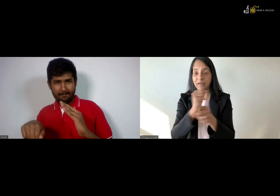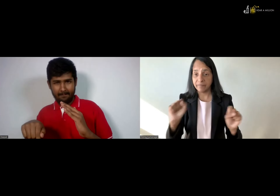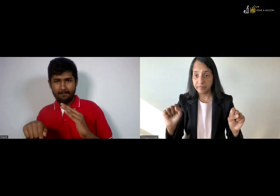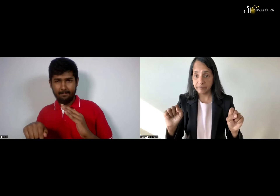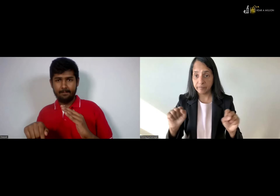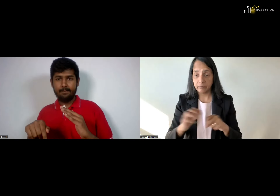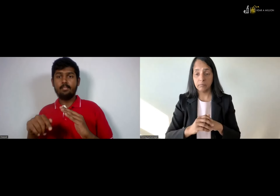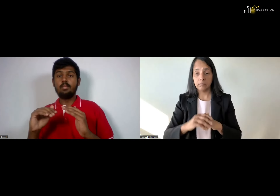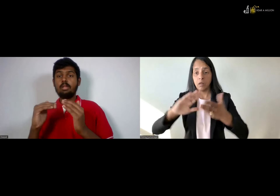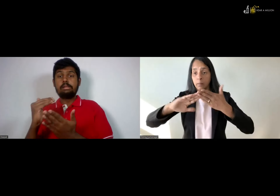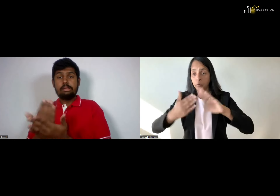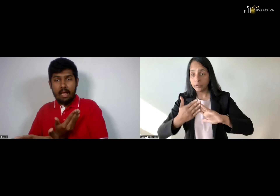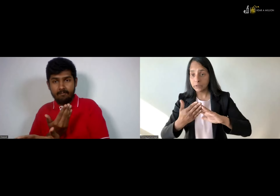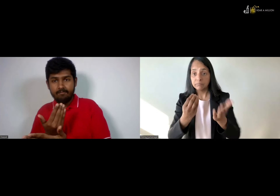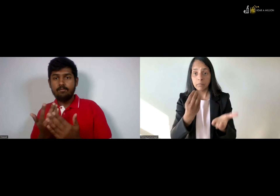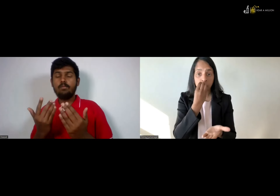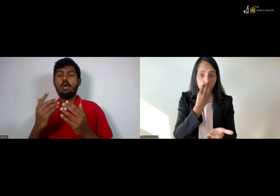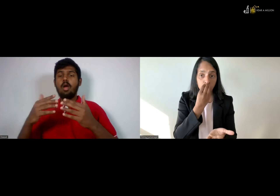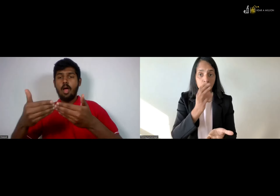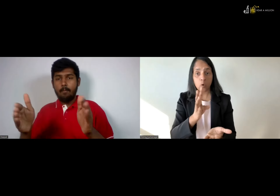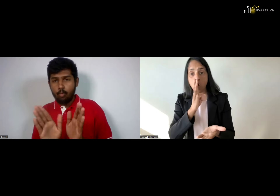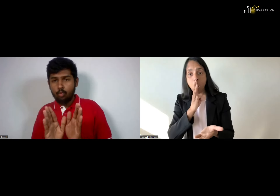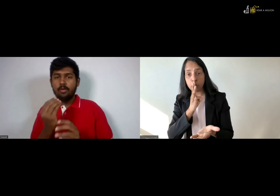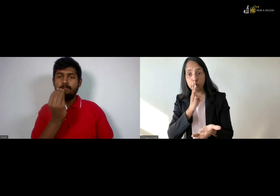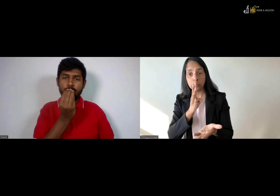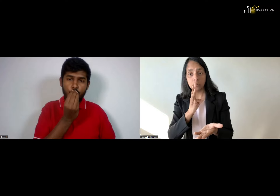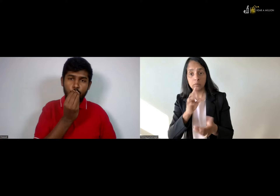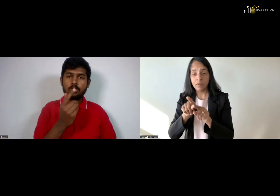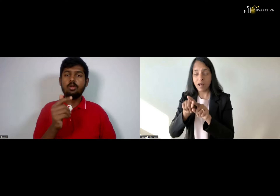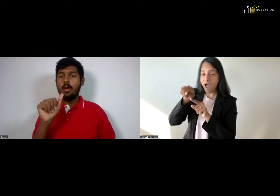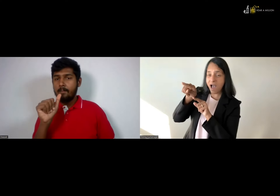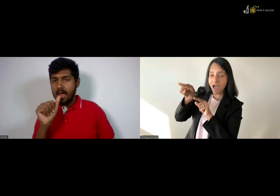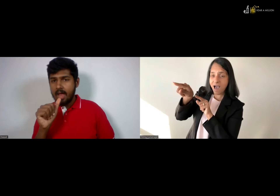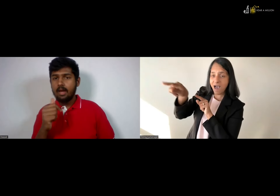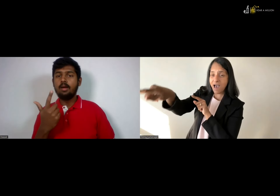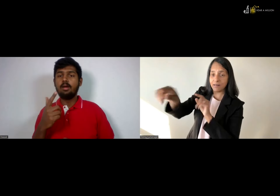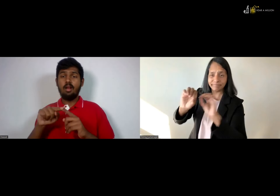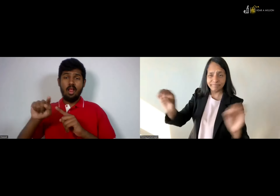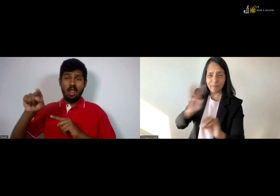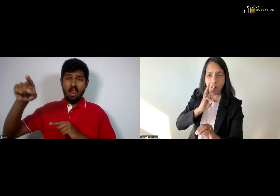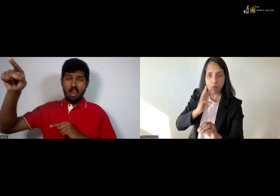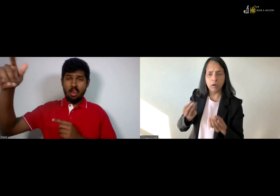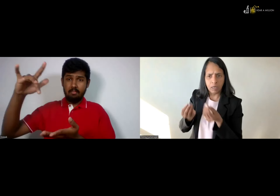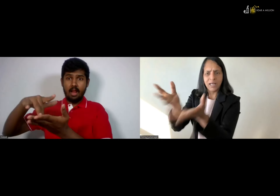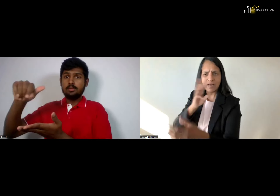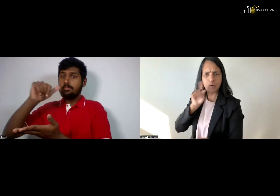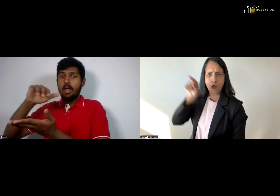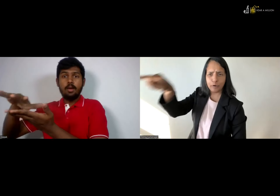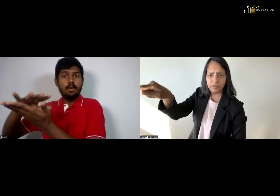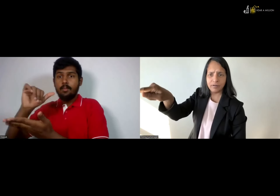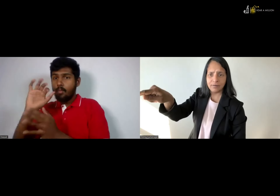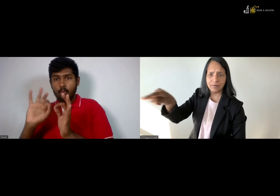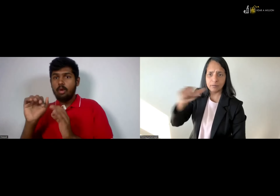with an accident, or how could you feel safe at your home while you having uh,